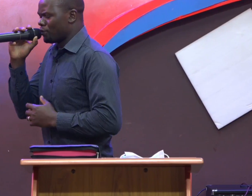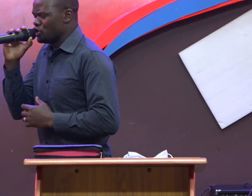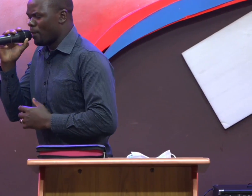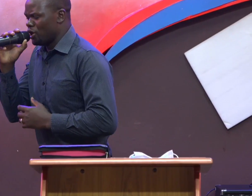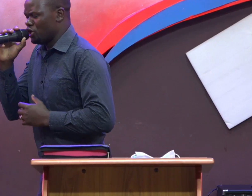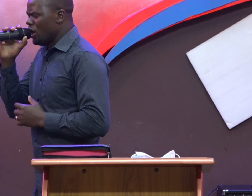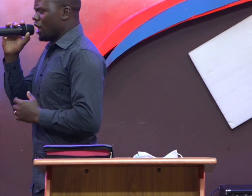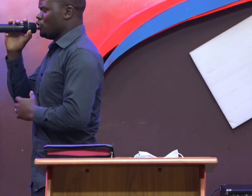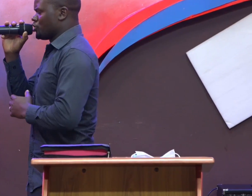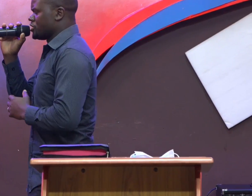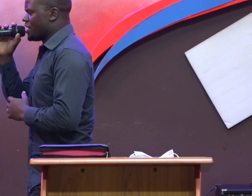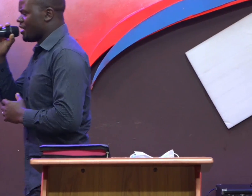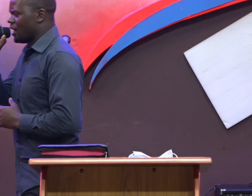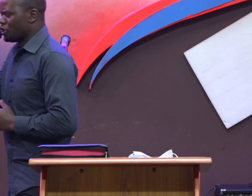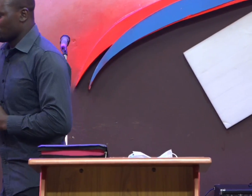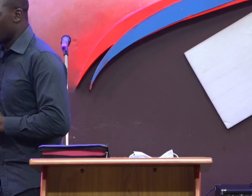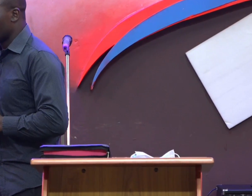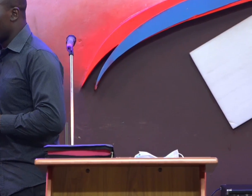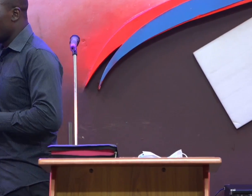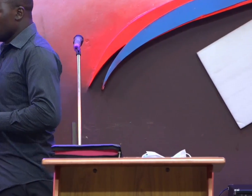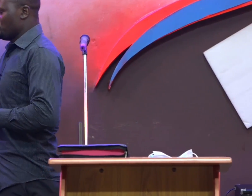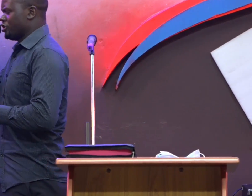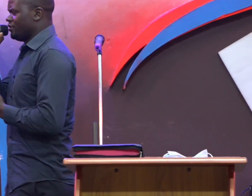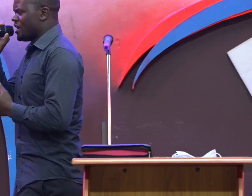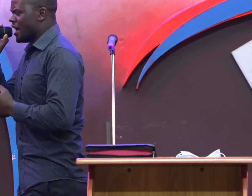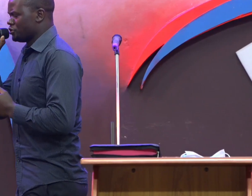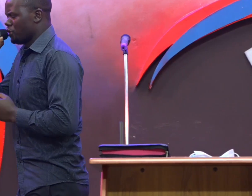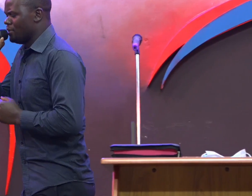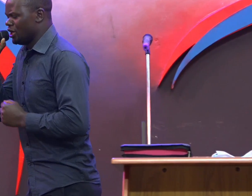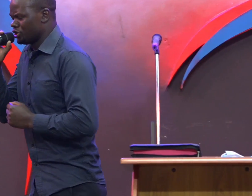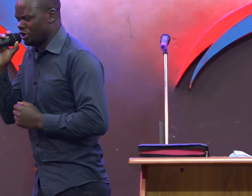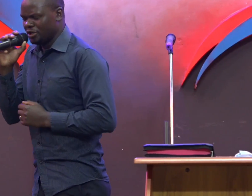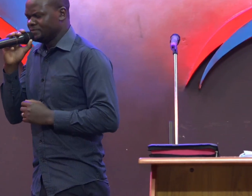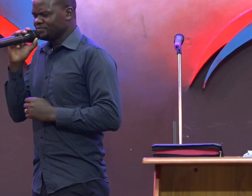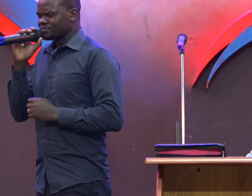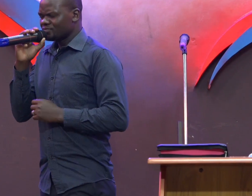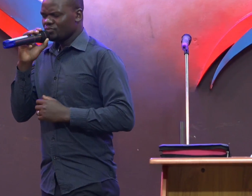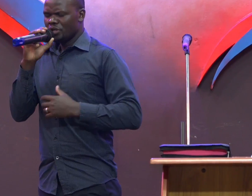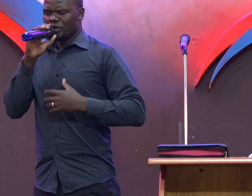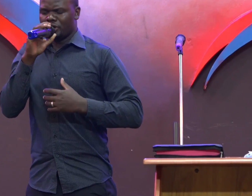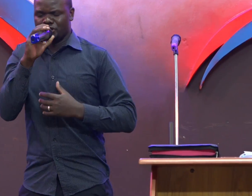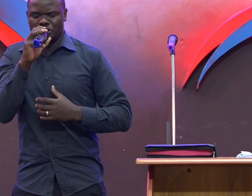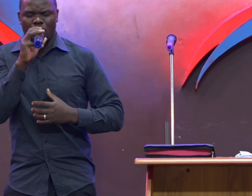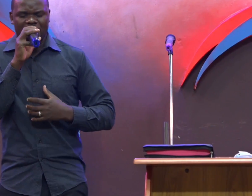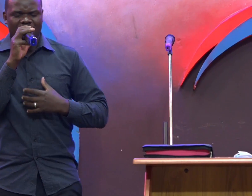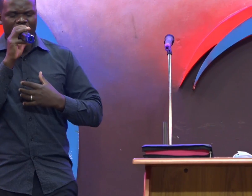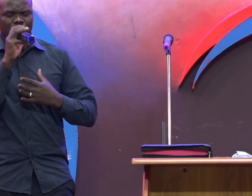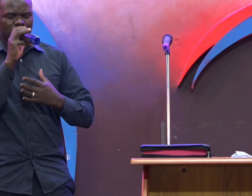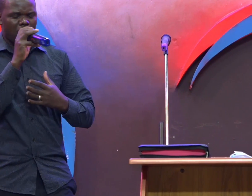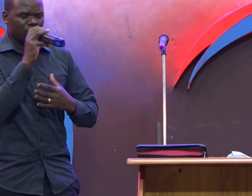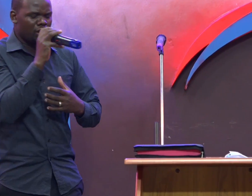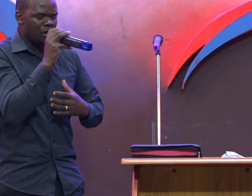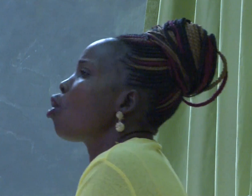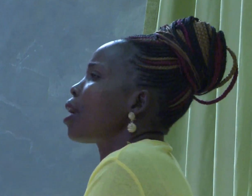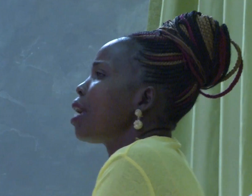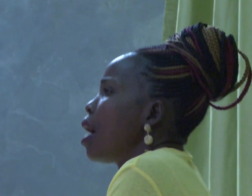us, oh my Prince of Peace. That you change us, heavenly King of glory. You give us that new ability. Renew us, heavenly